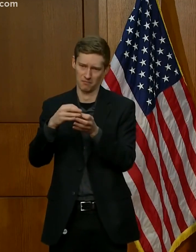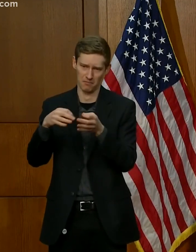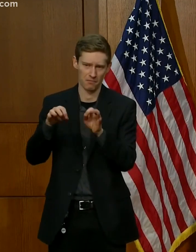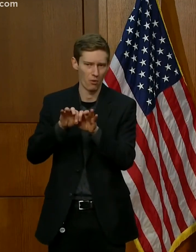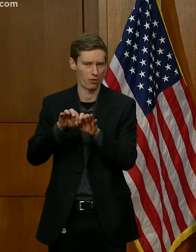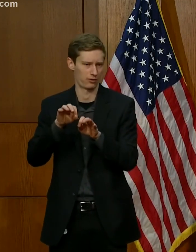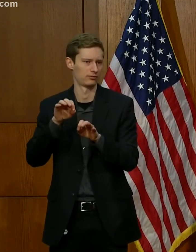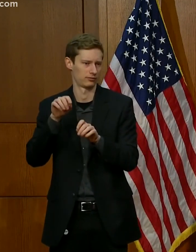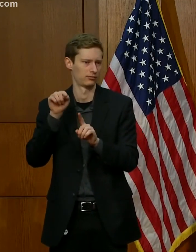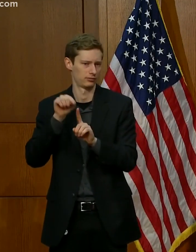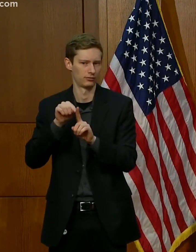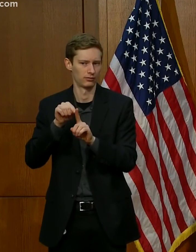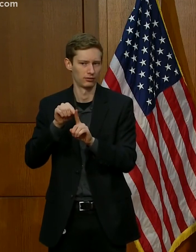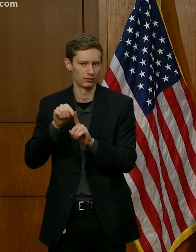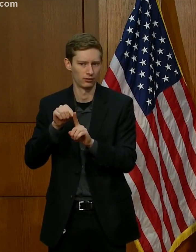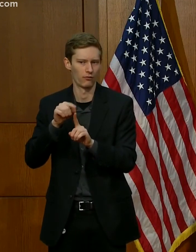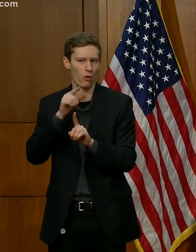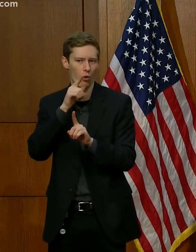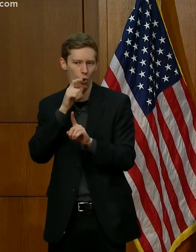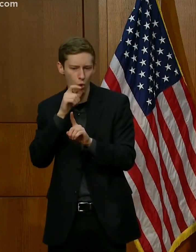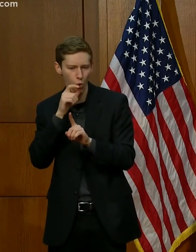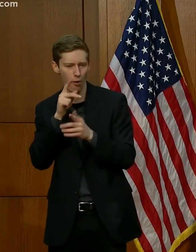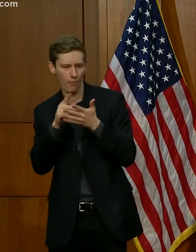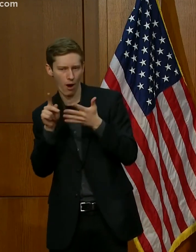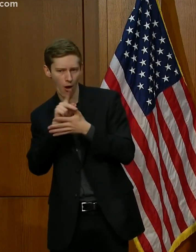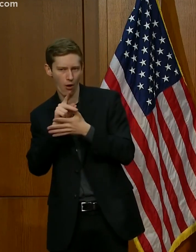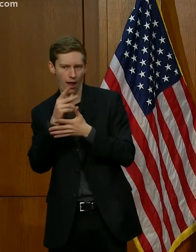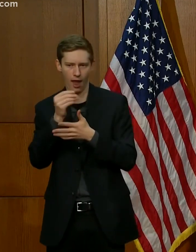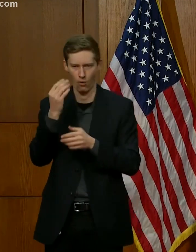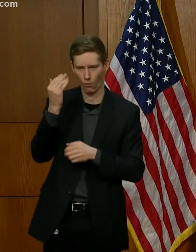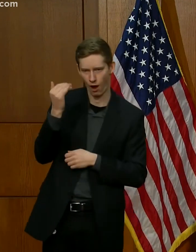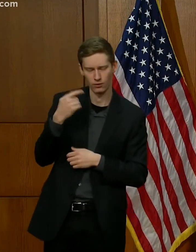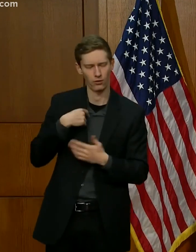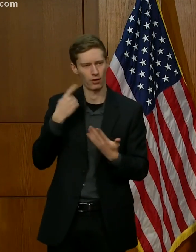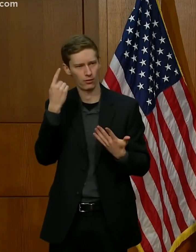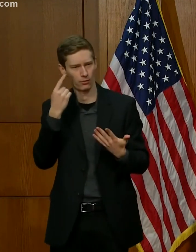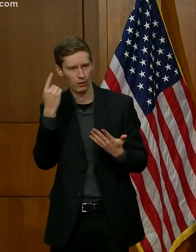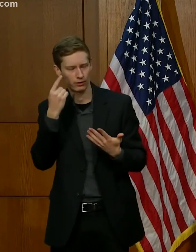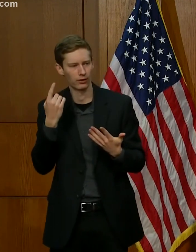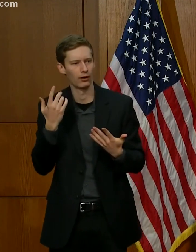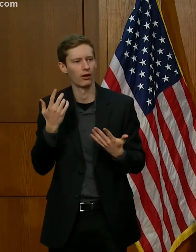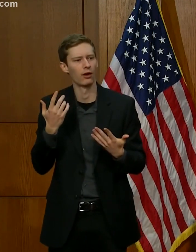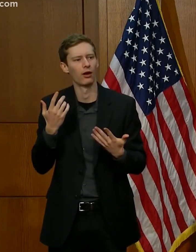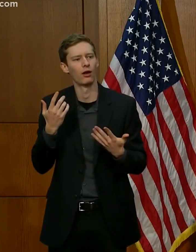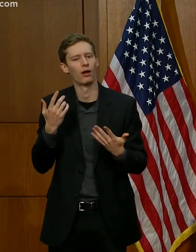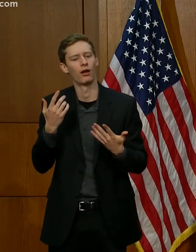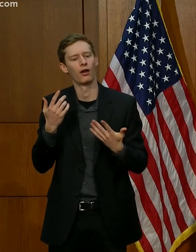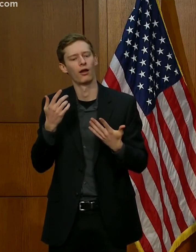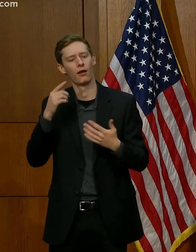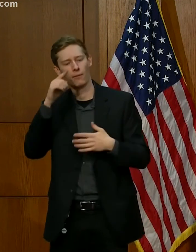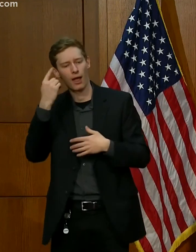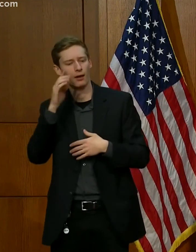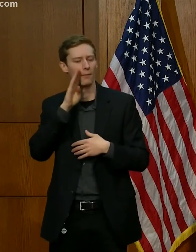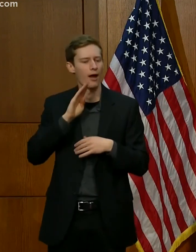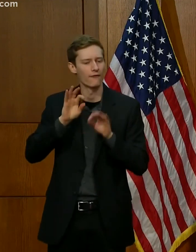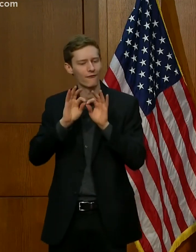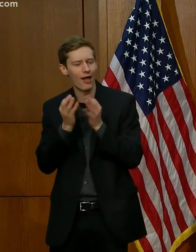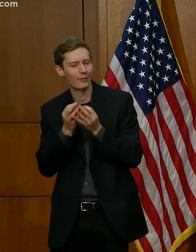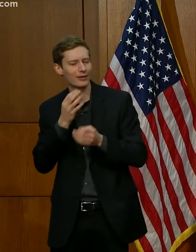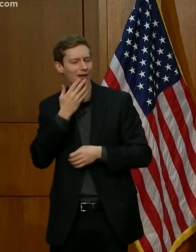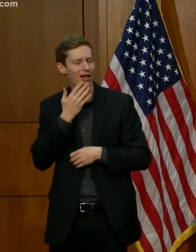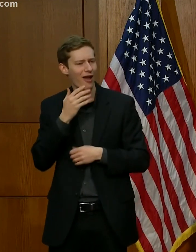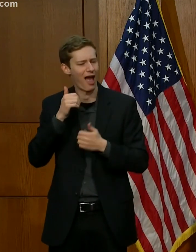with that, I mean, if the message is that being in the classroom is what's going to help kids and families of color likely won't send their kids back, how